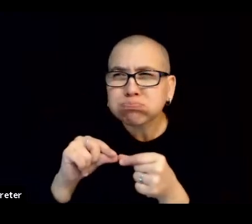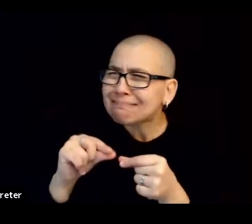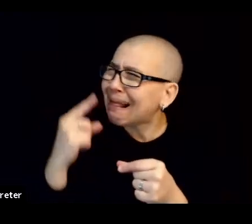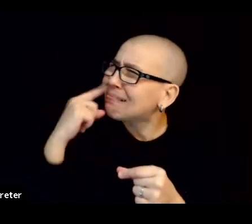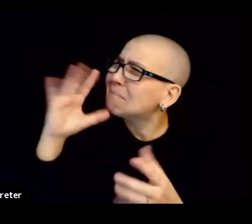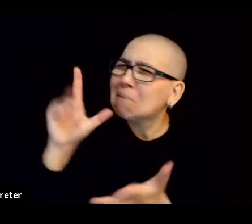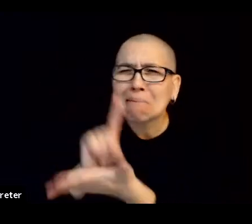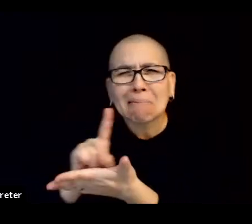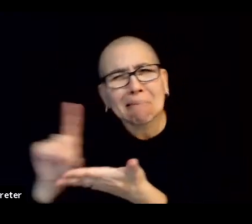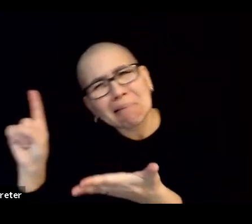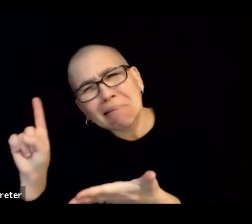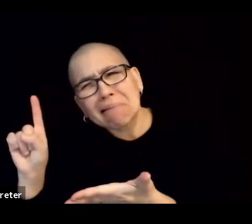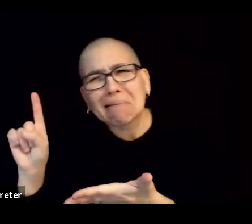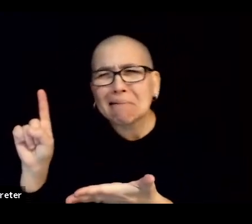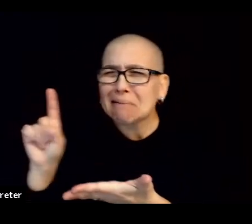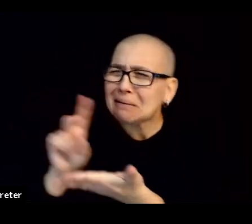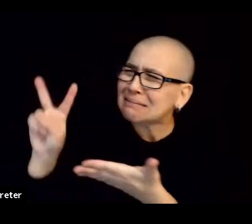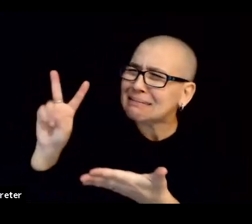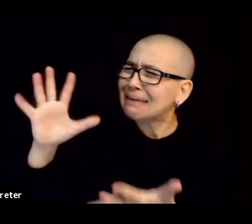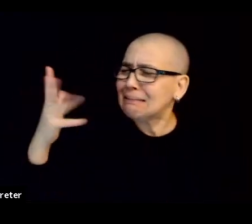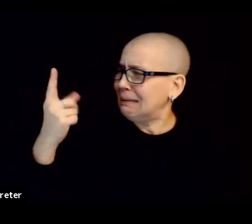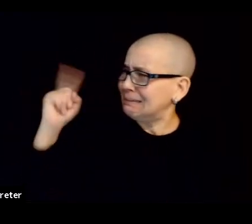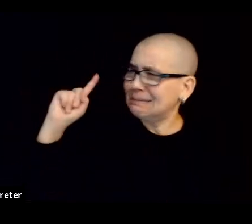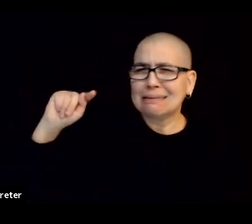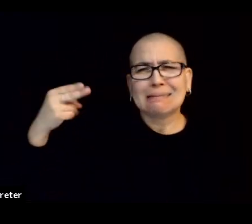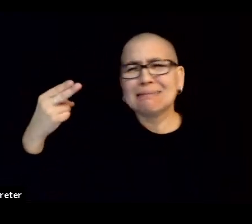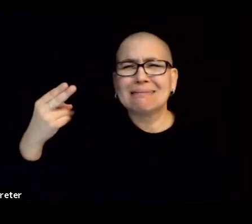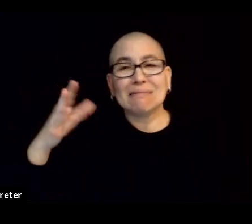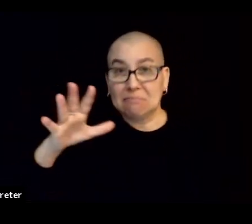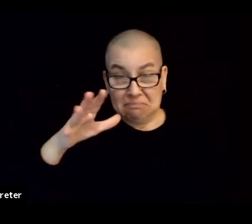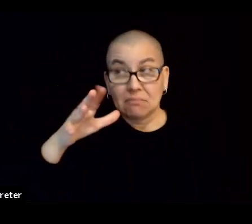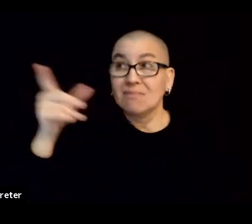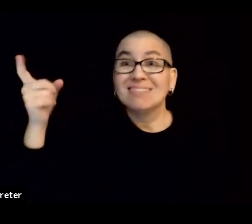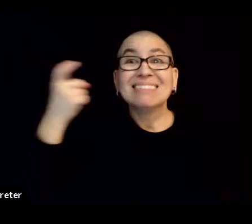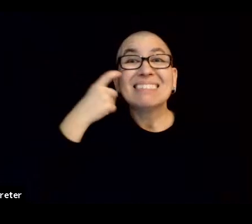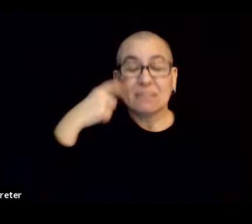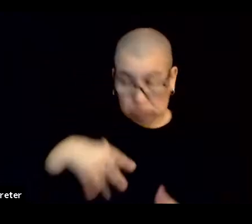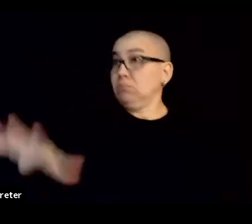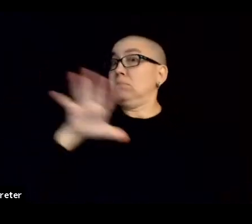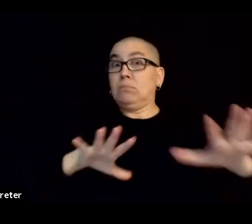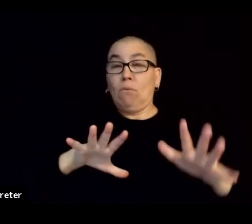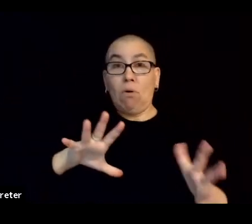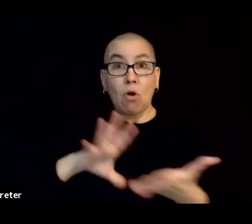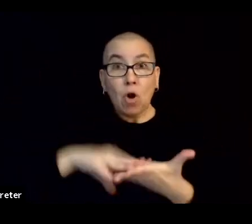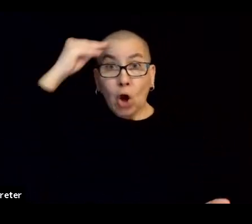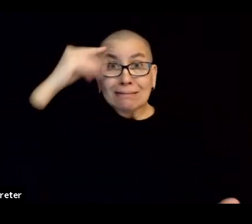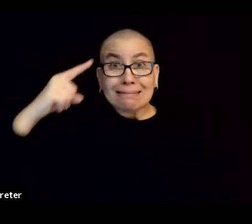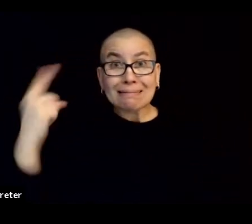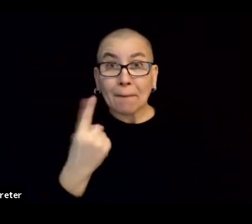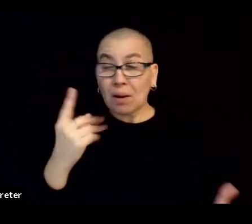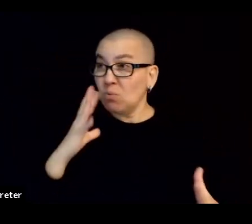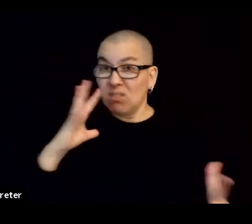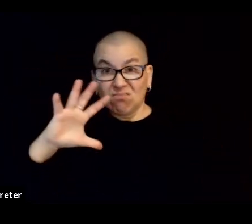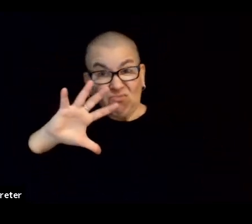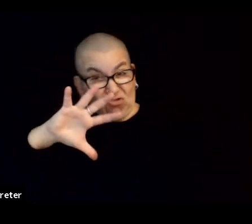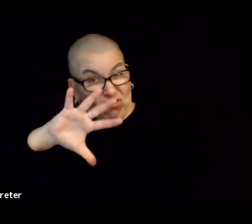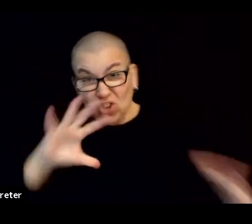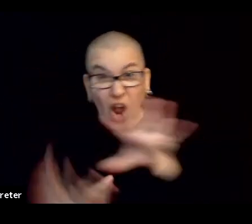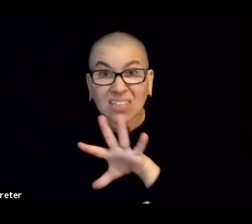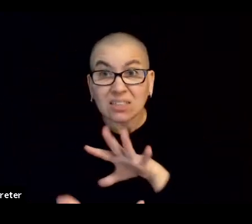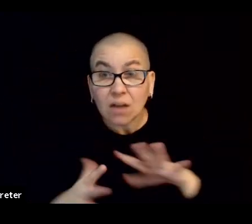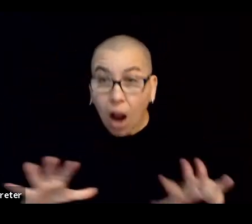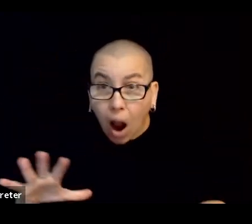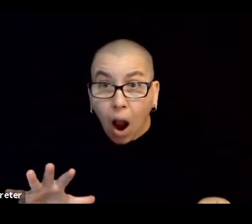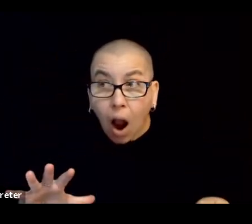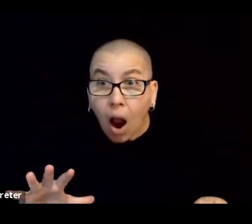some incredibly abrupt changes in federal direction on vaccine distribution. And that's the reason why we are not able to